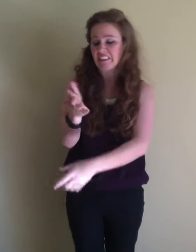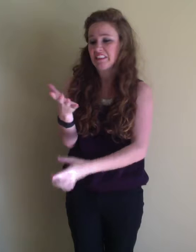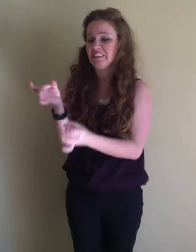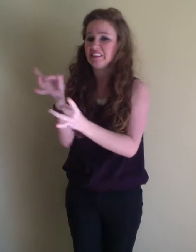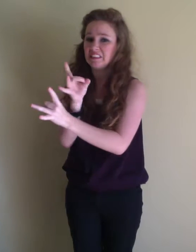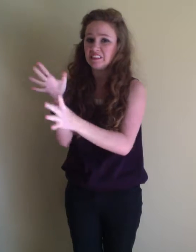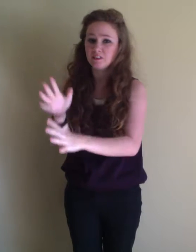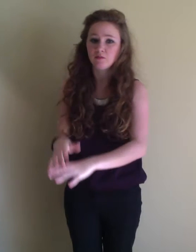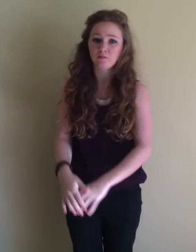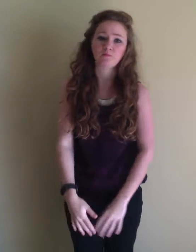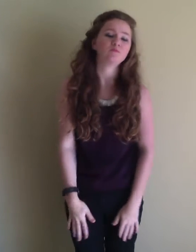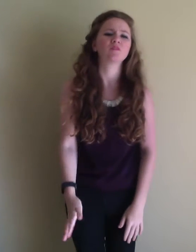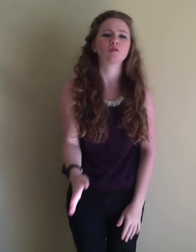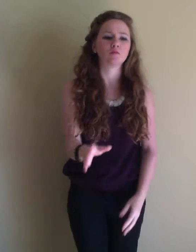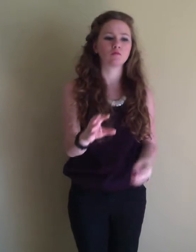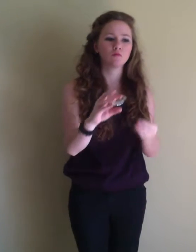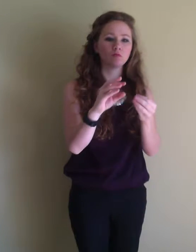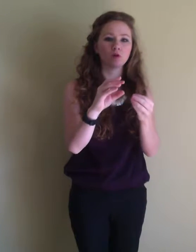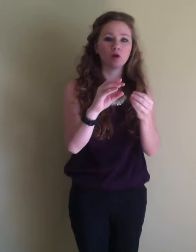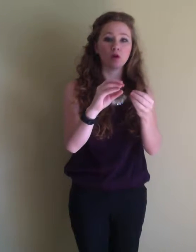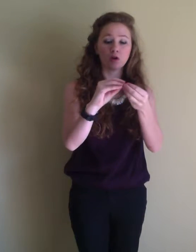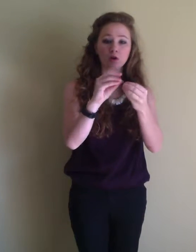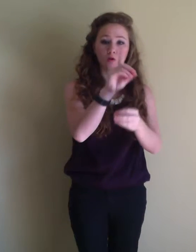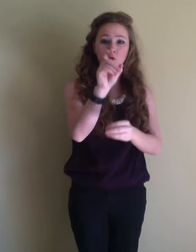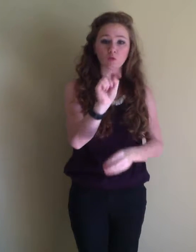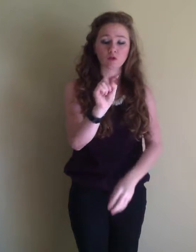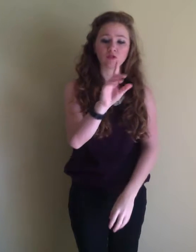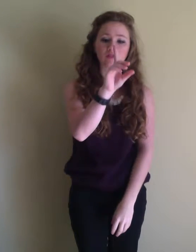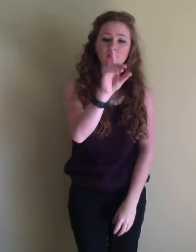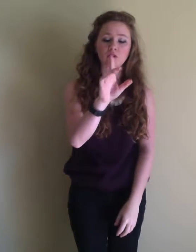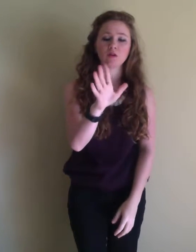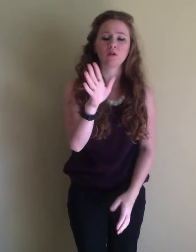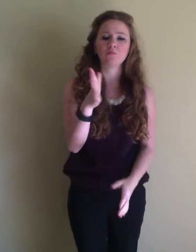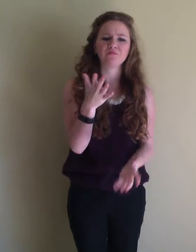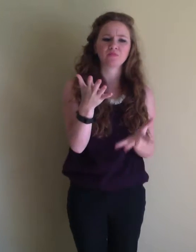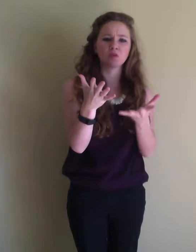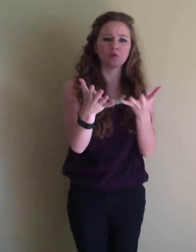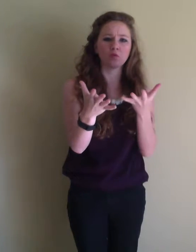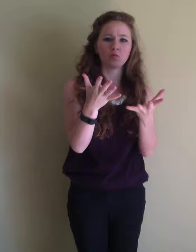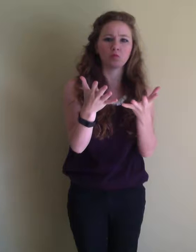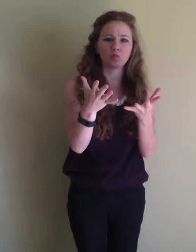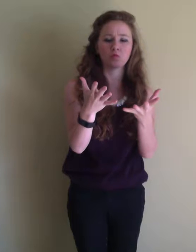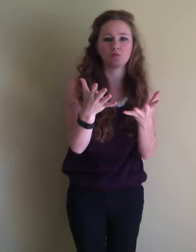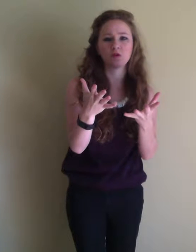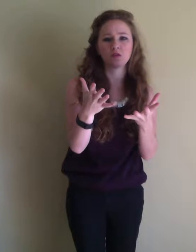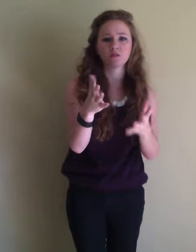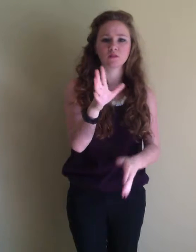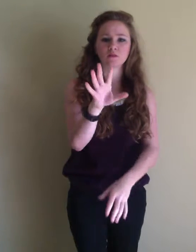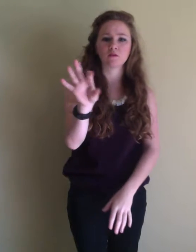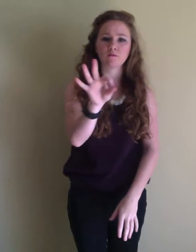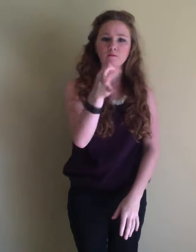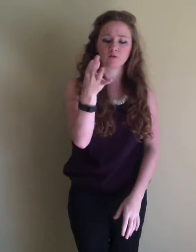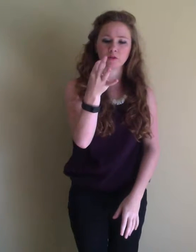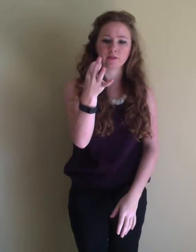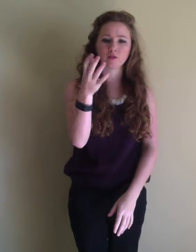was a war between Great Britain and the French and their Native American allies. The French and Indian War, part of the 7 Years' War. Talked about it in